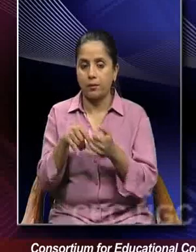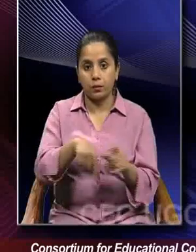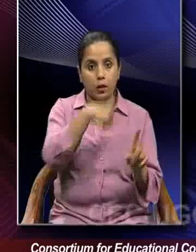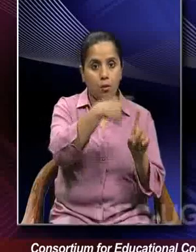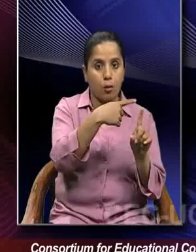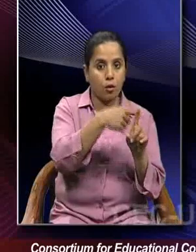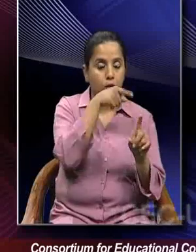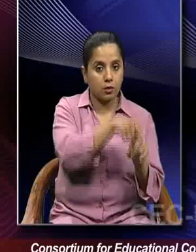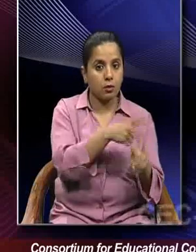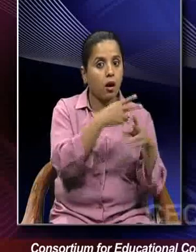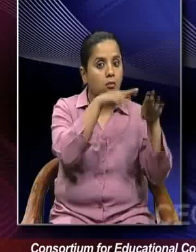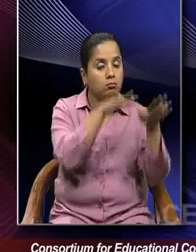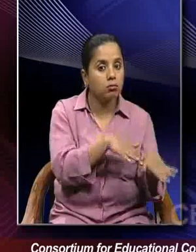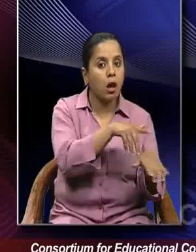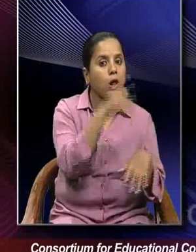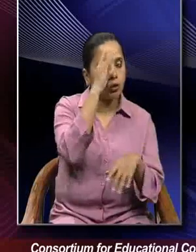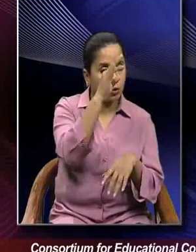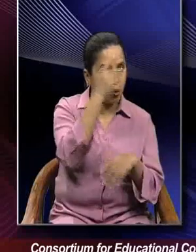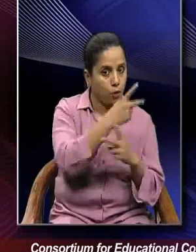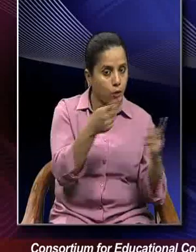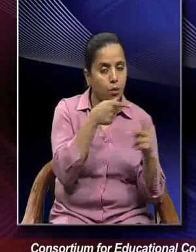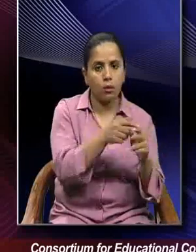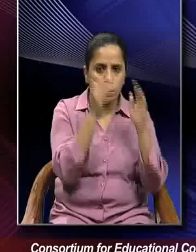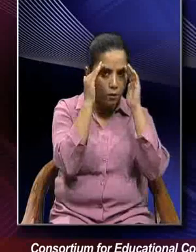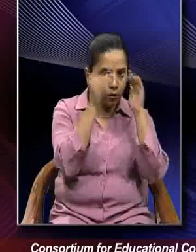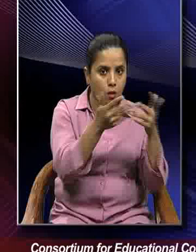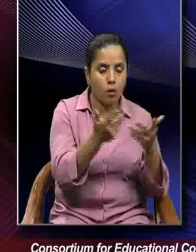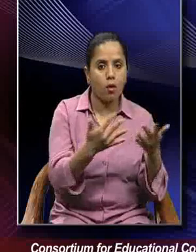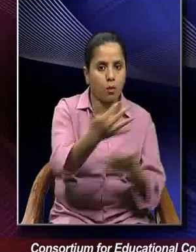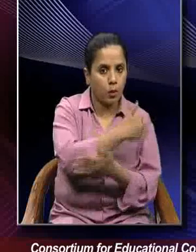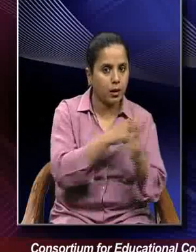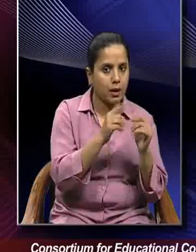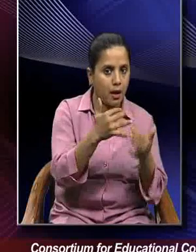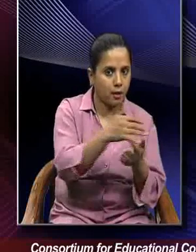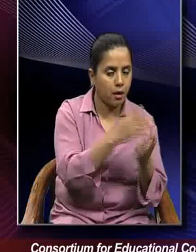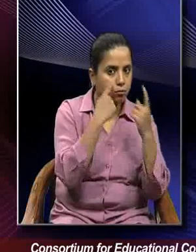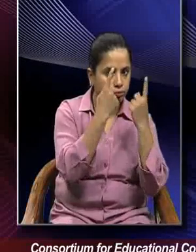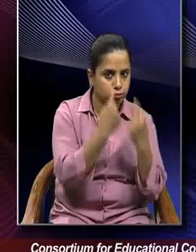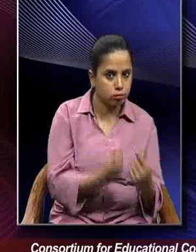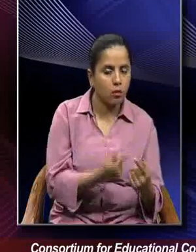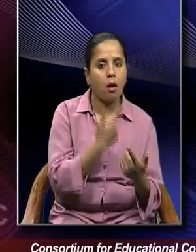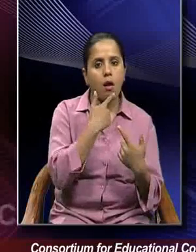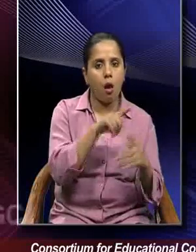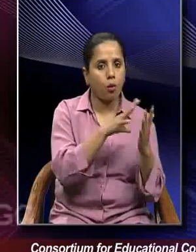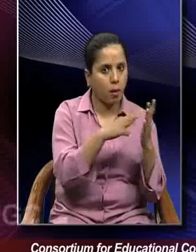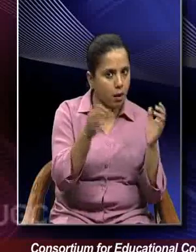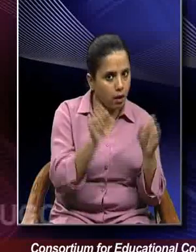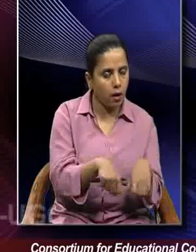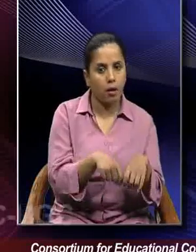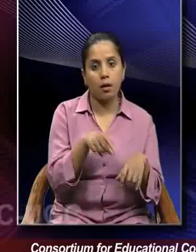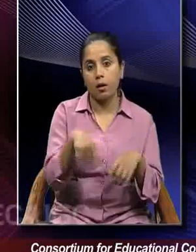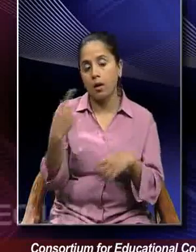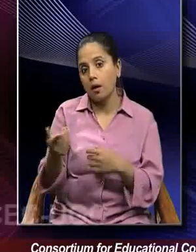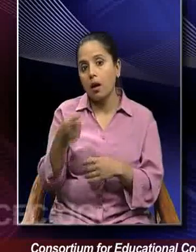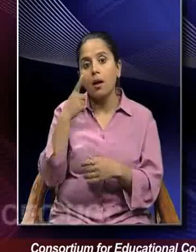positivism relies on theory, like focuses on collection of data, analysis, allows replication.